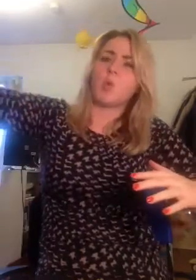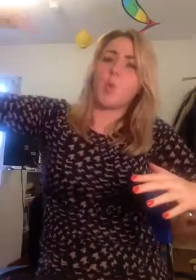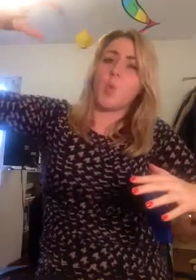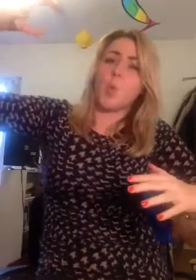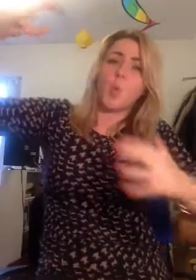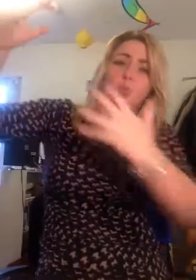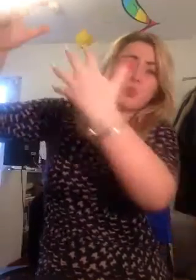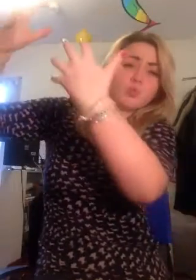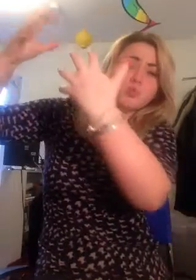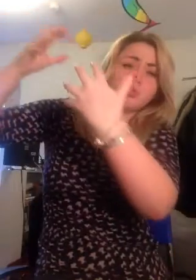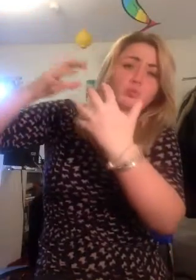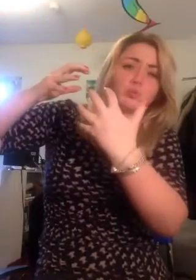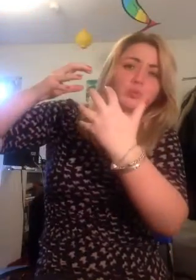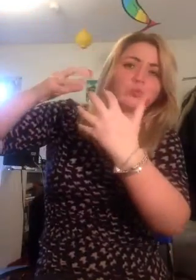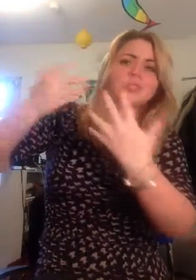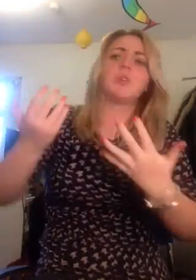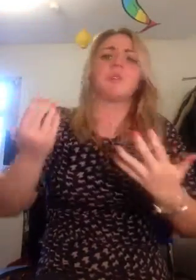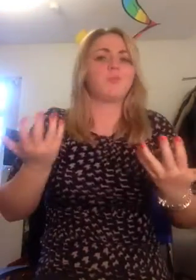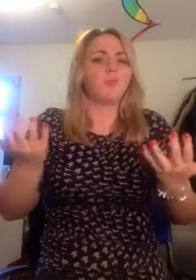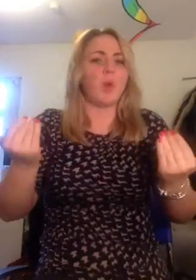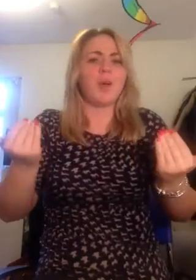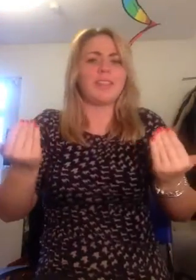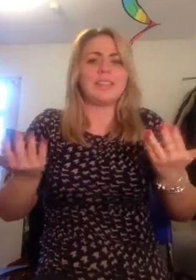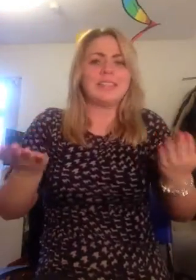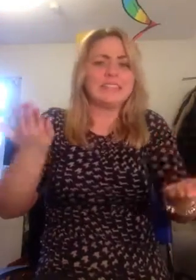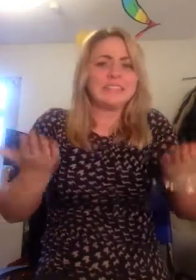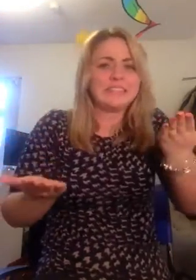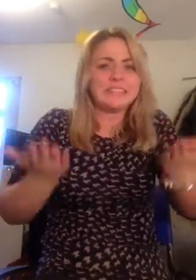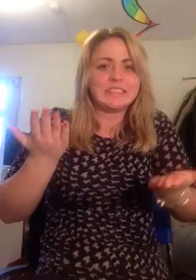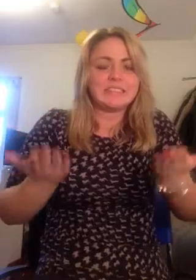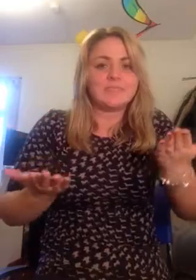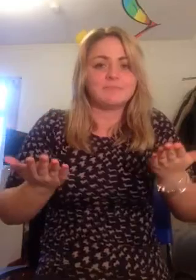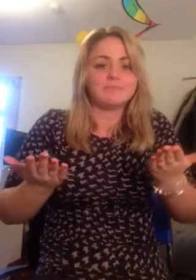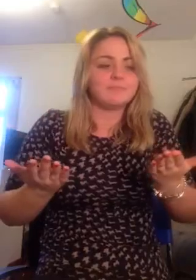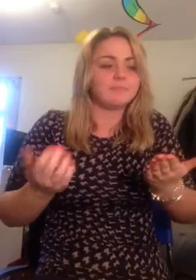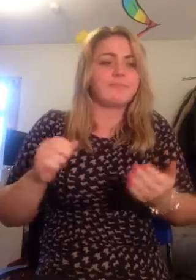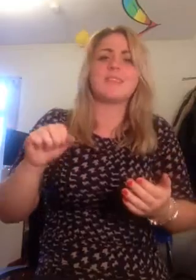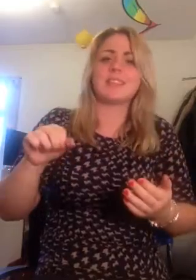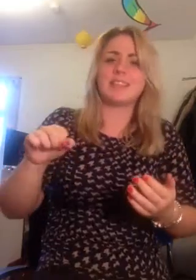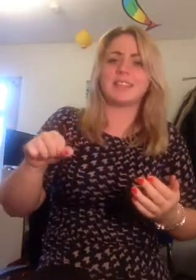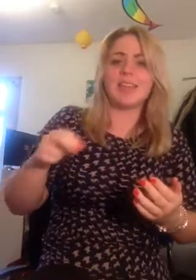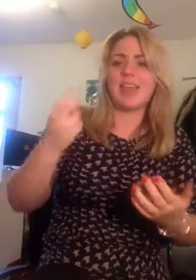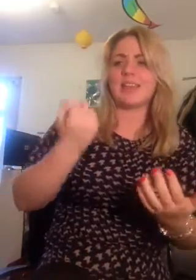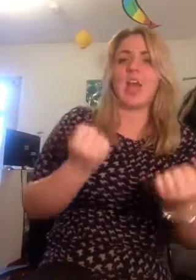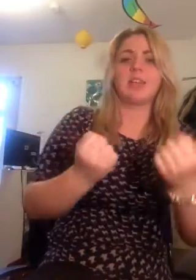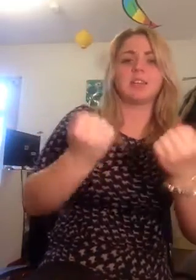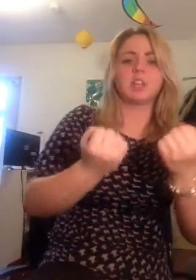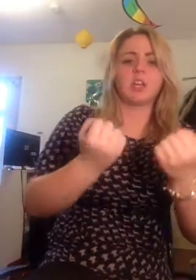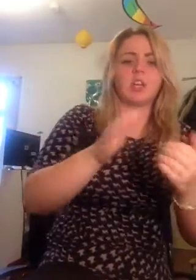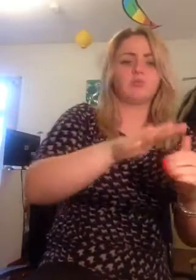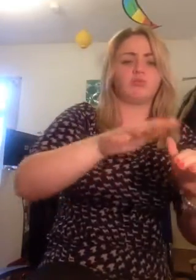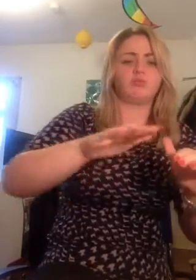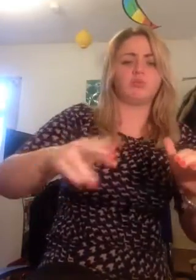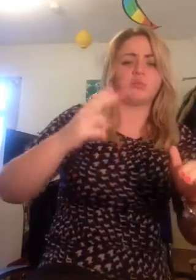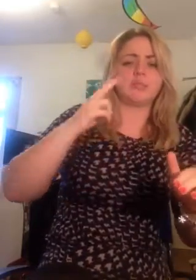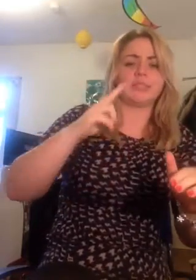the moment, isn't it? Yeah, I mean, I could see cars that half of it was actually frozen, white, with the sort of frost that you talk about, but